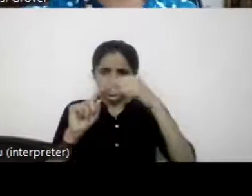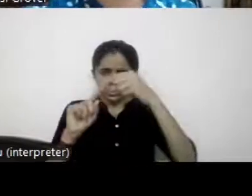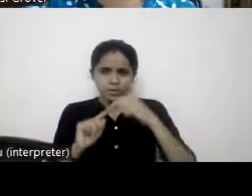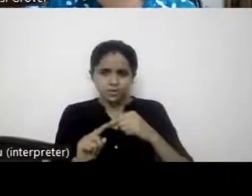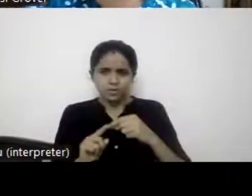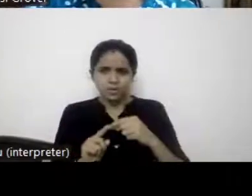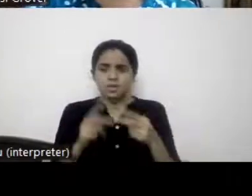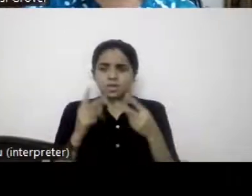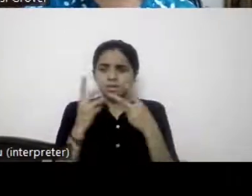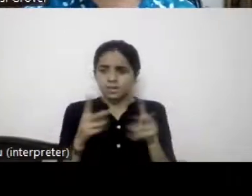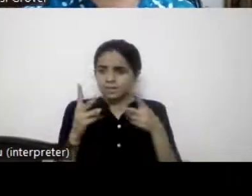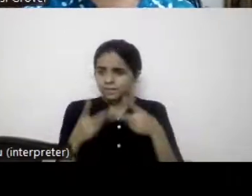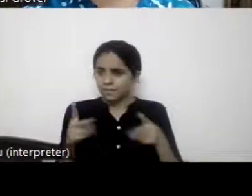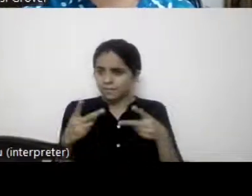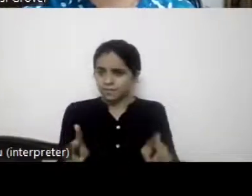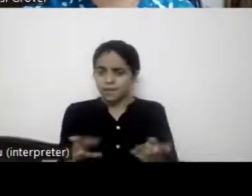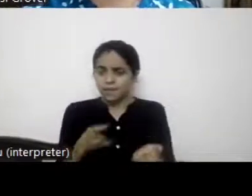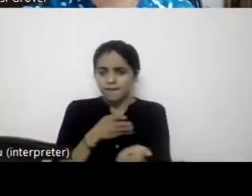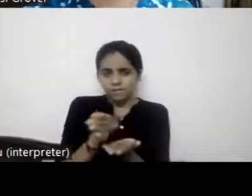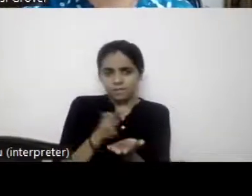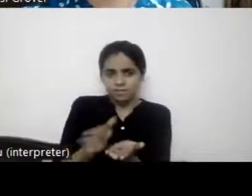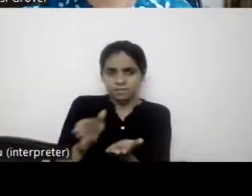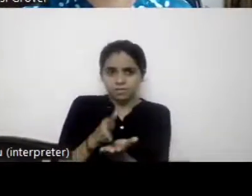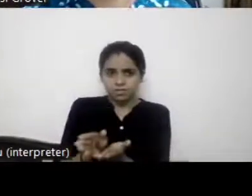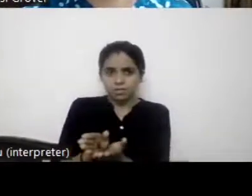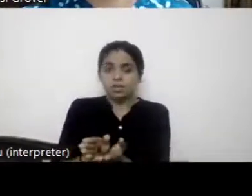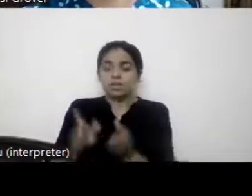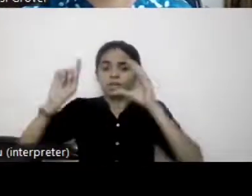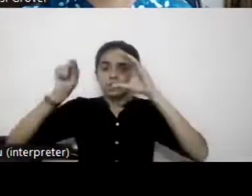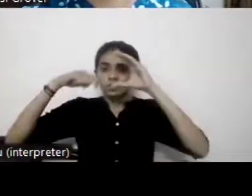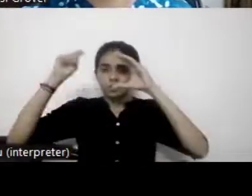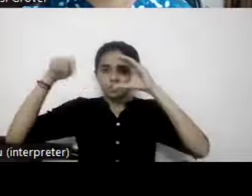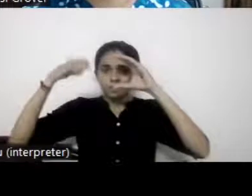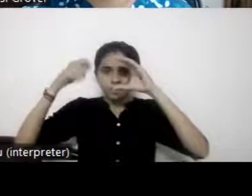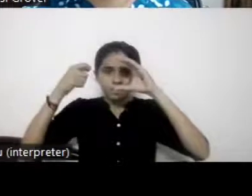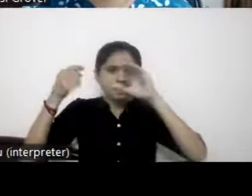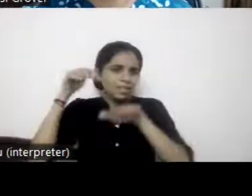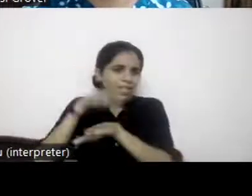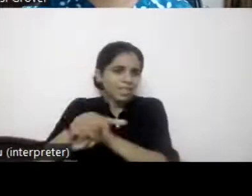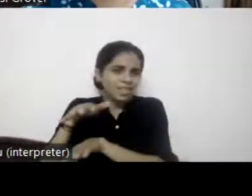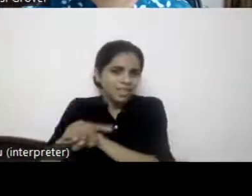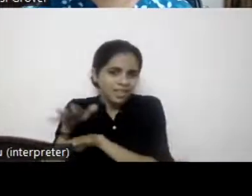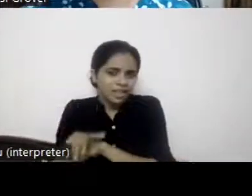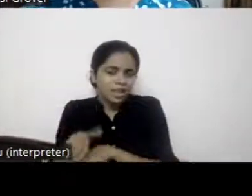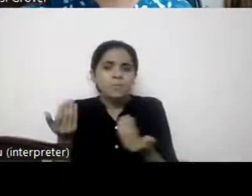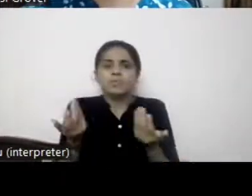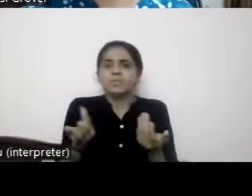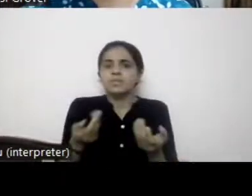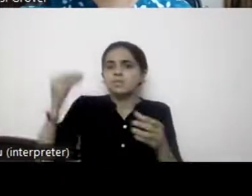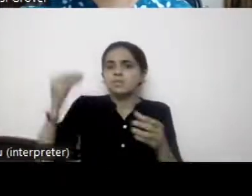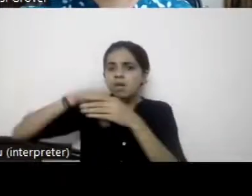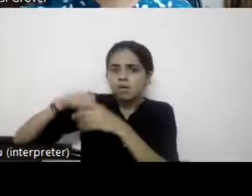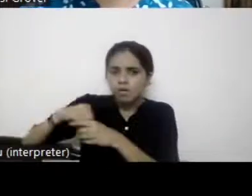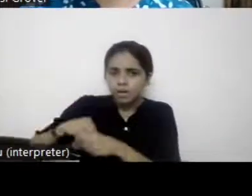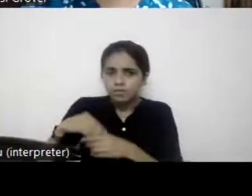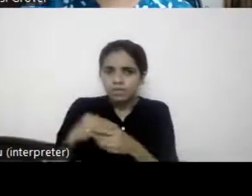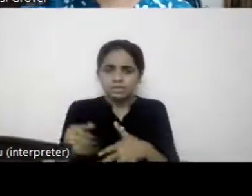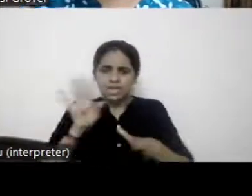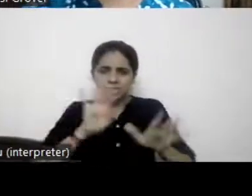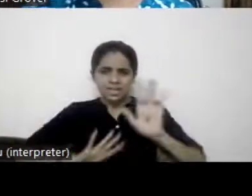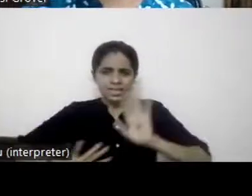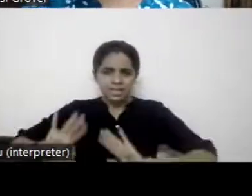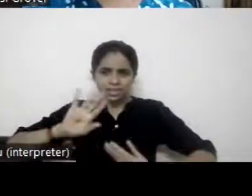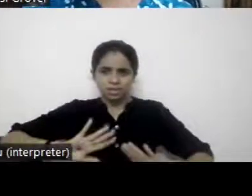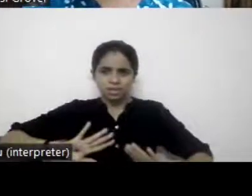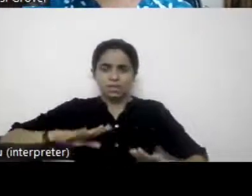are the different ways in which filmmaking can evolve in, representing the characters, and how